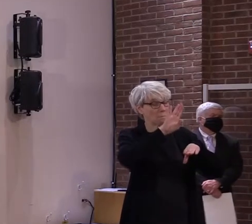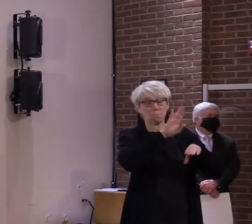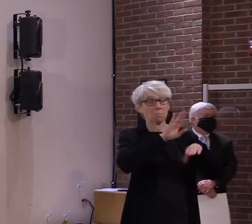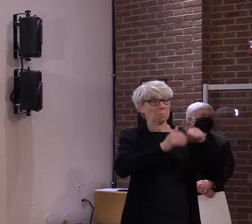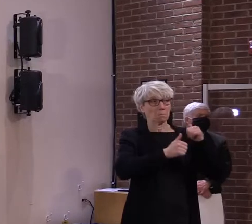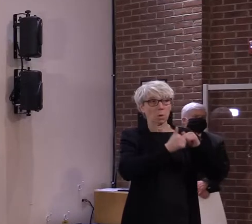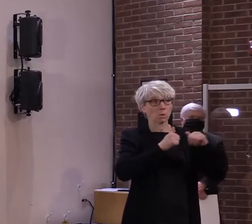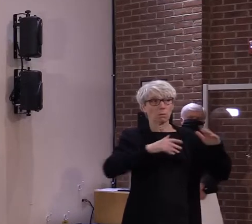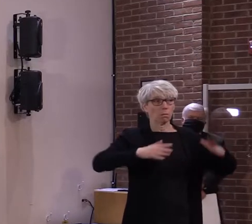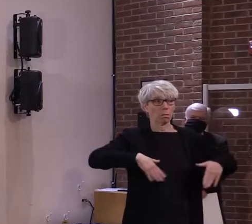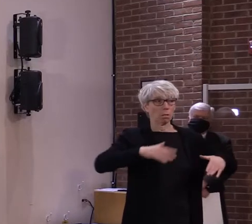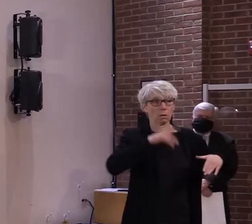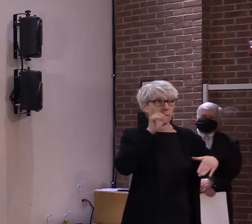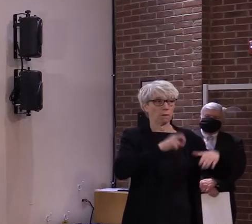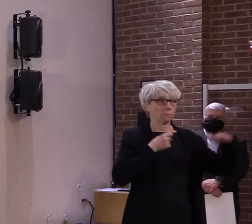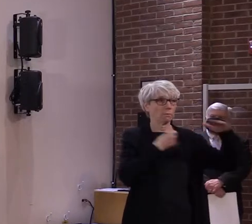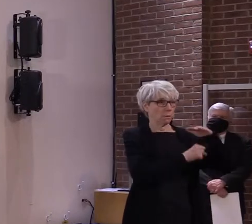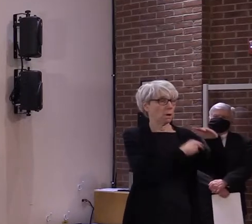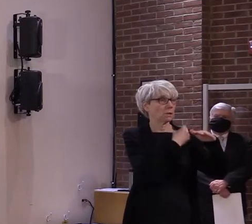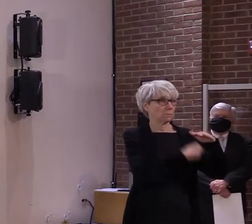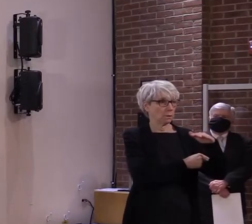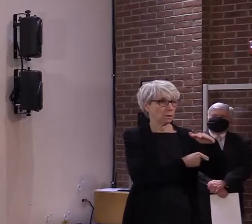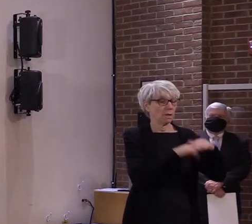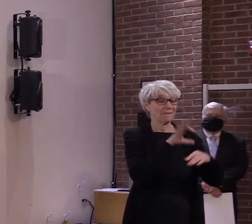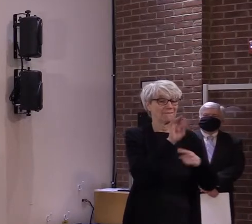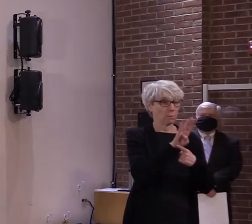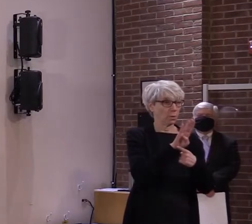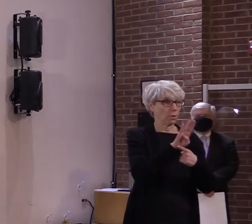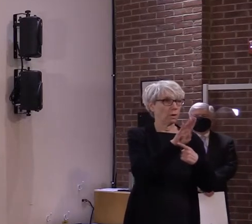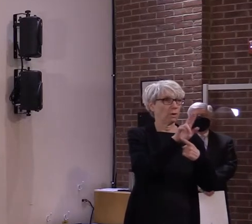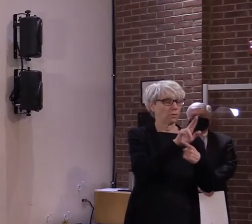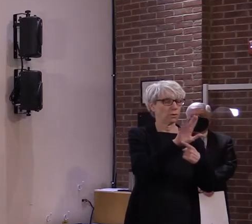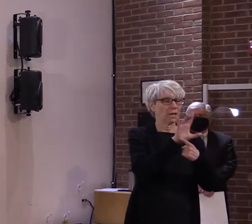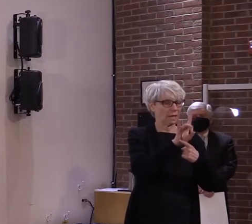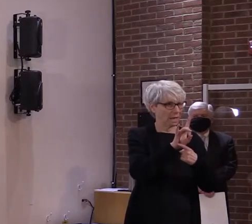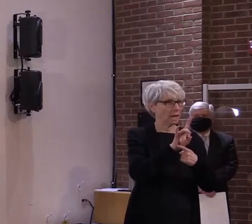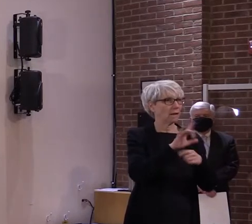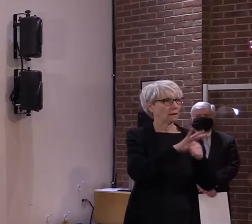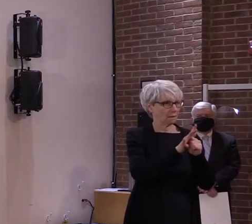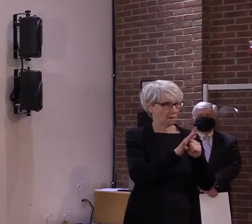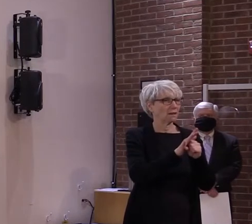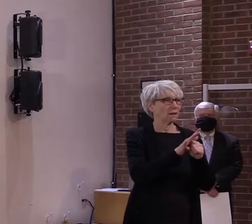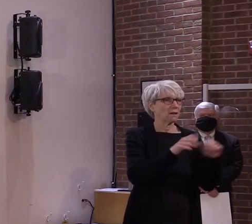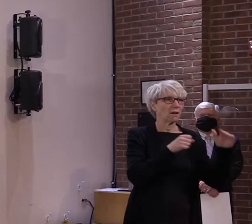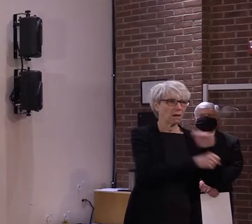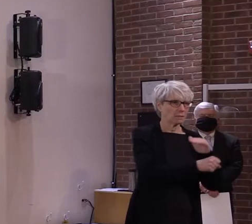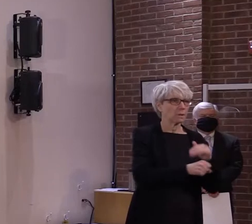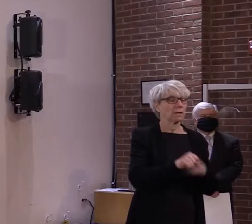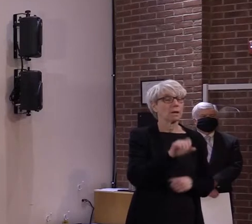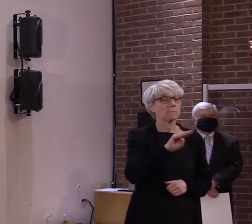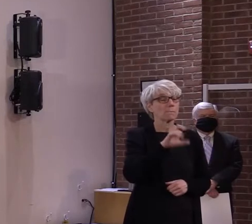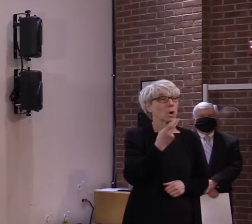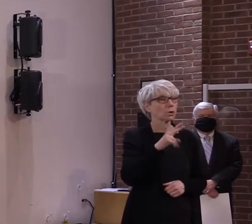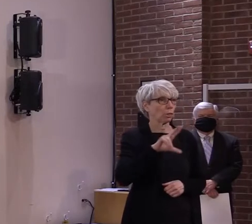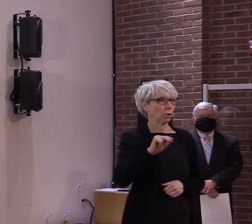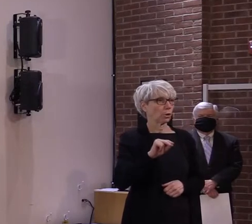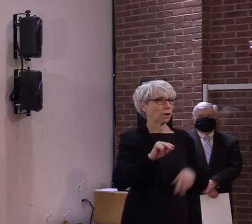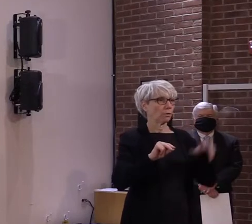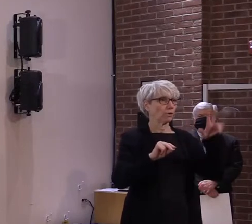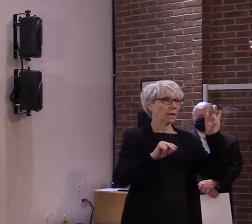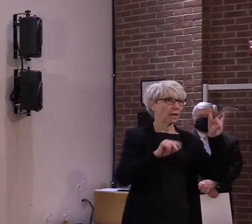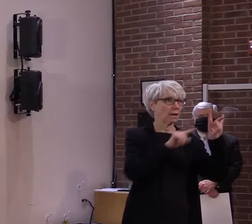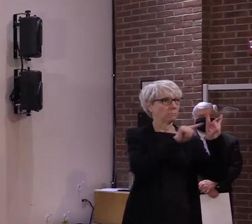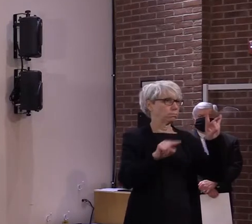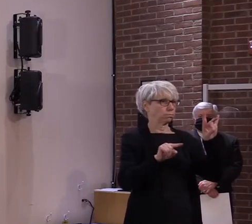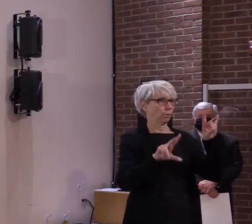over 70. You know, in February, we saw 38 cases leading to hospitalization. In March, it was down to 30. So that